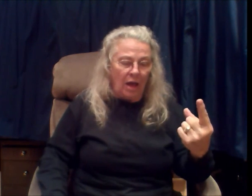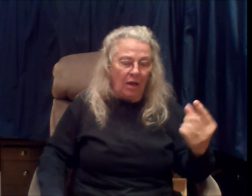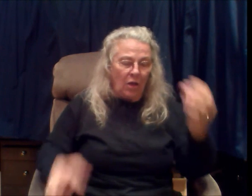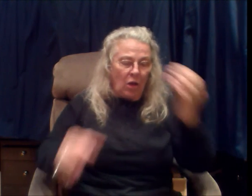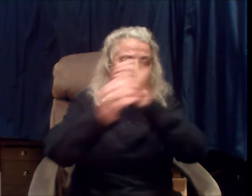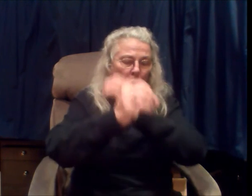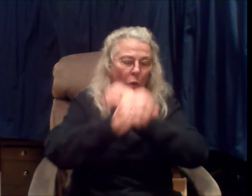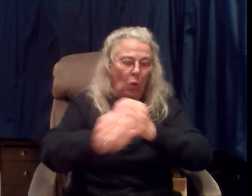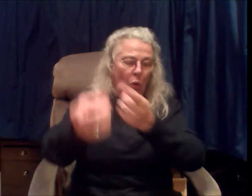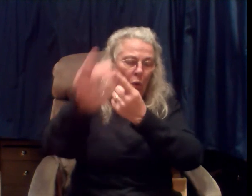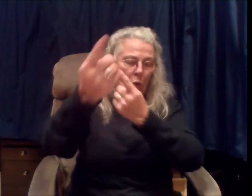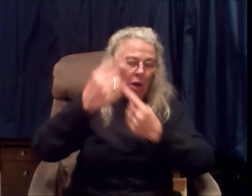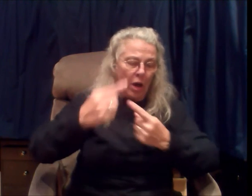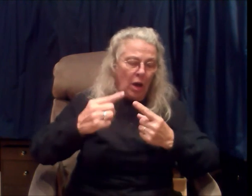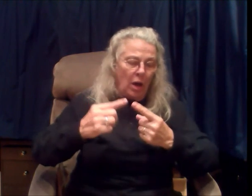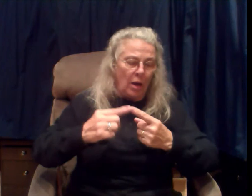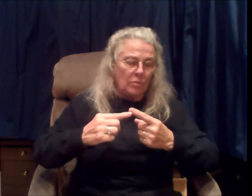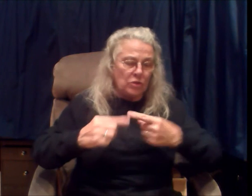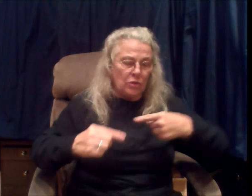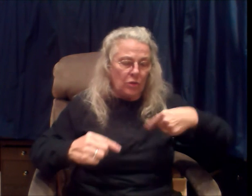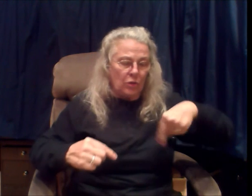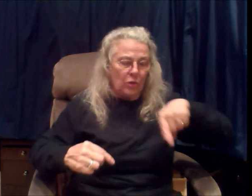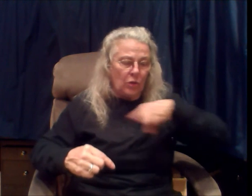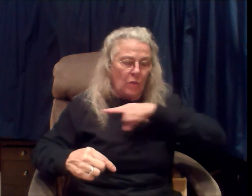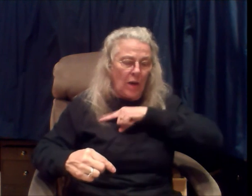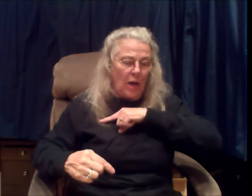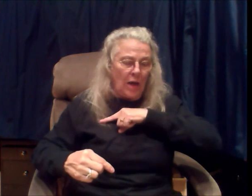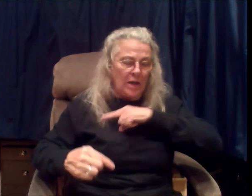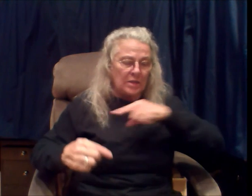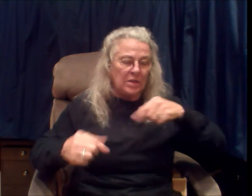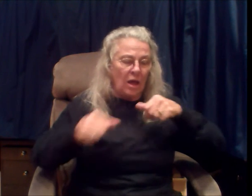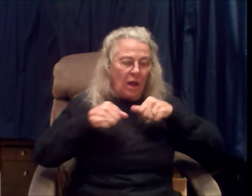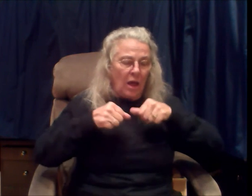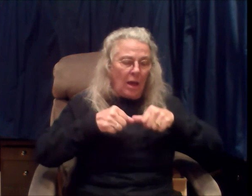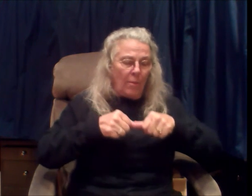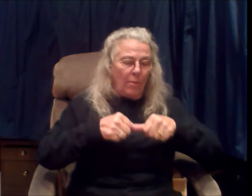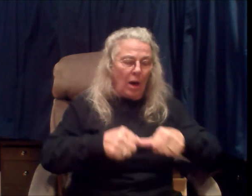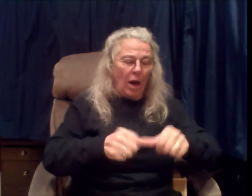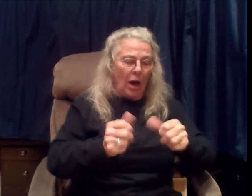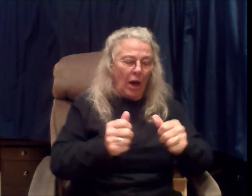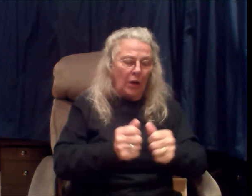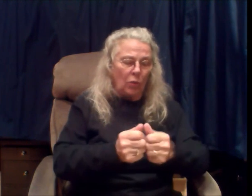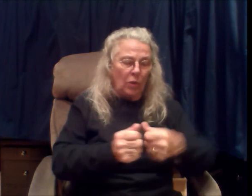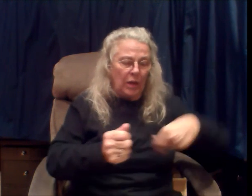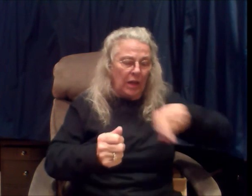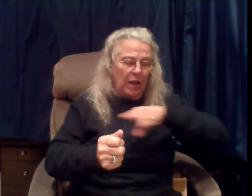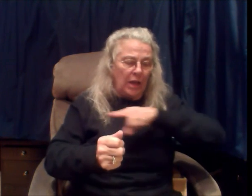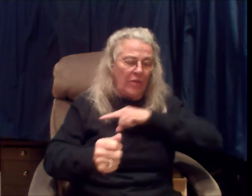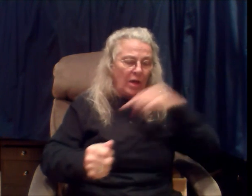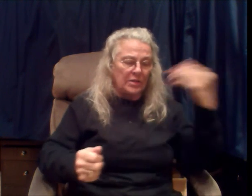tell. Oh, come to us, abide with us,